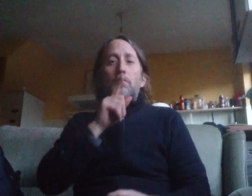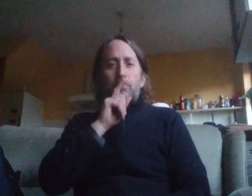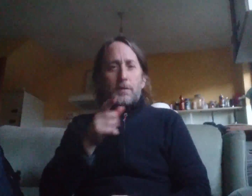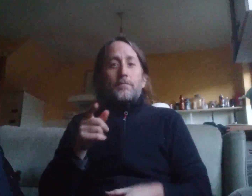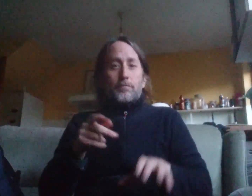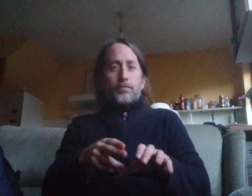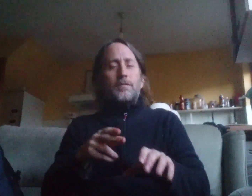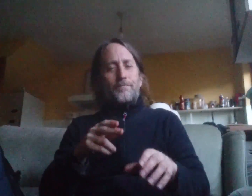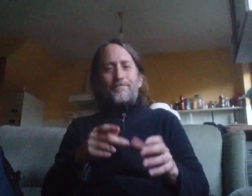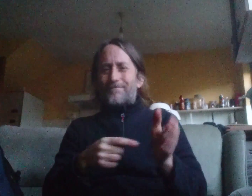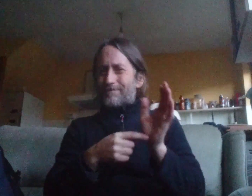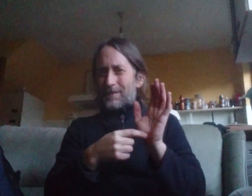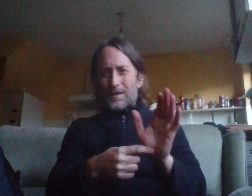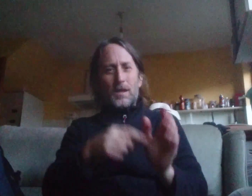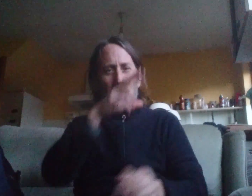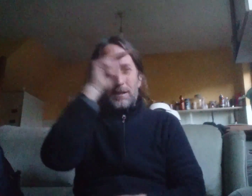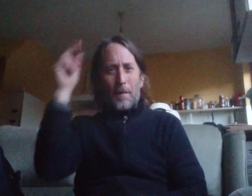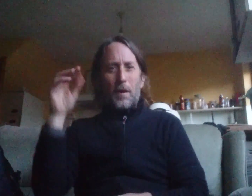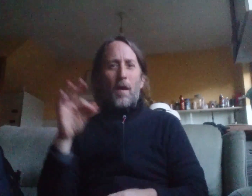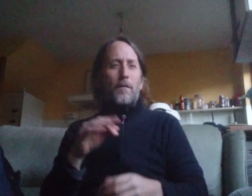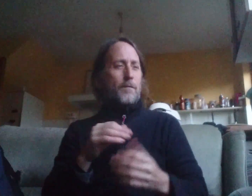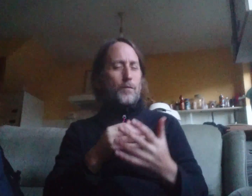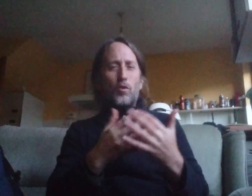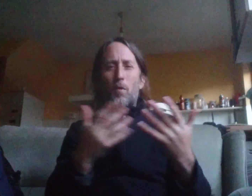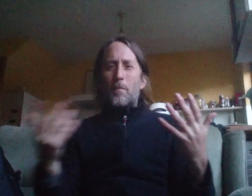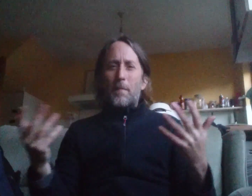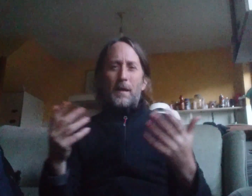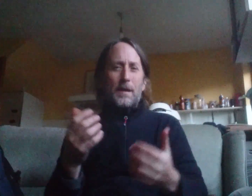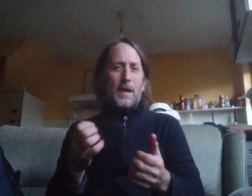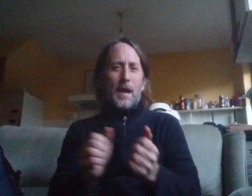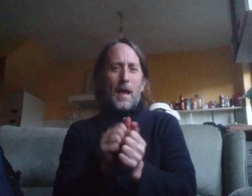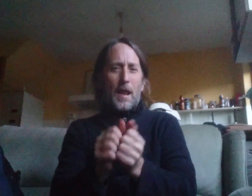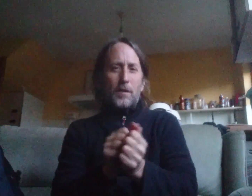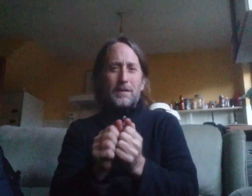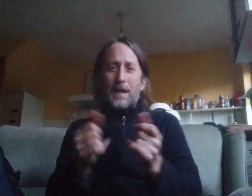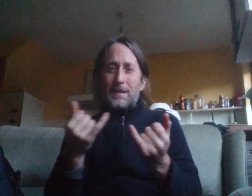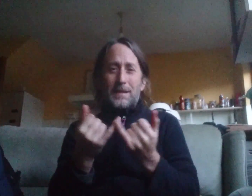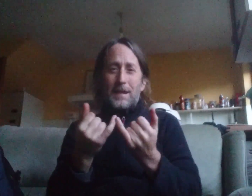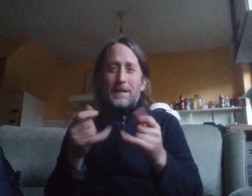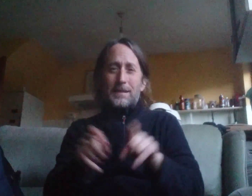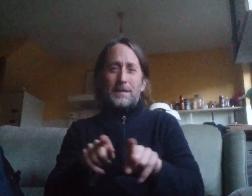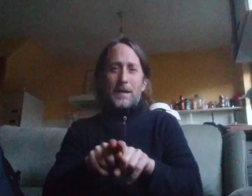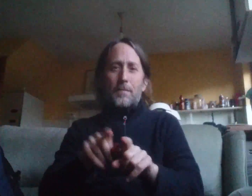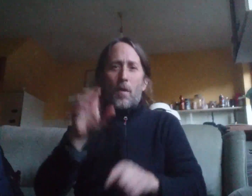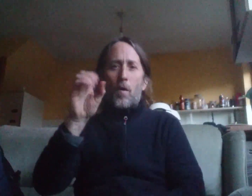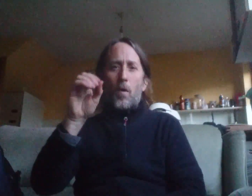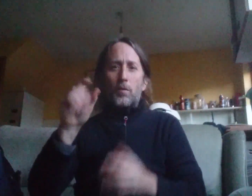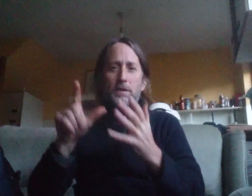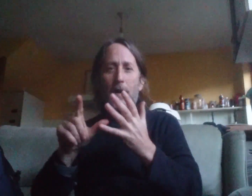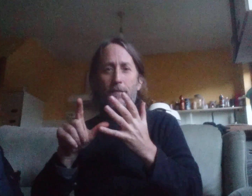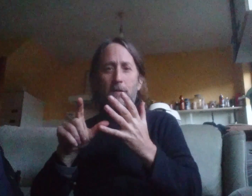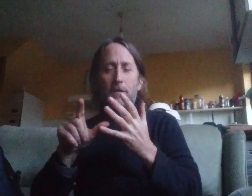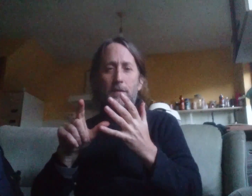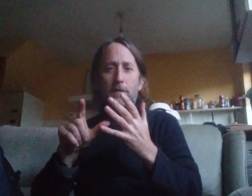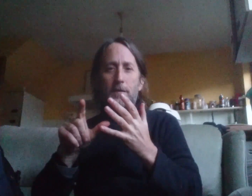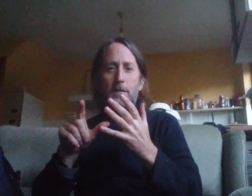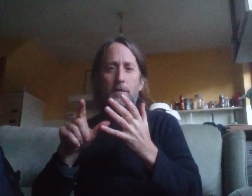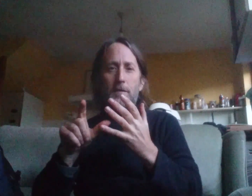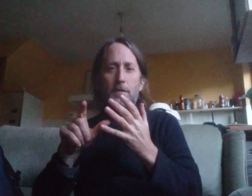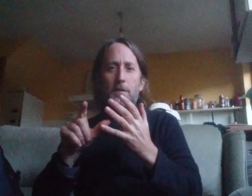gadgets, as seen in the overly mechanized apartment of James Bond's arch-enemy Goldfinger, equipped with